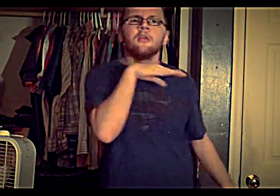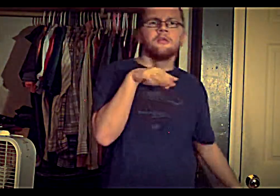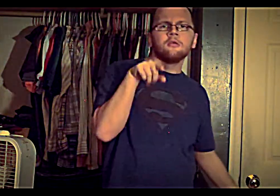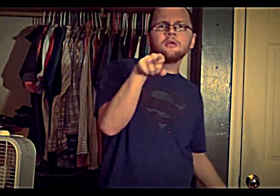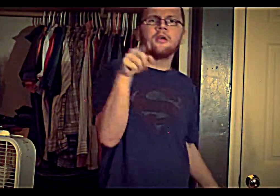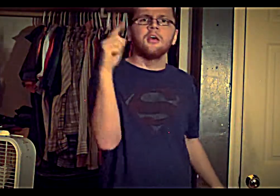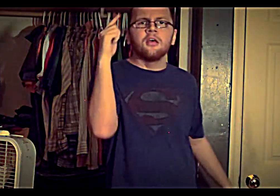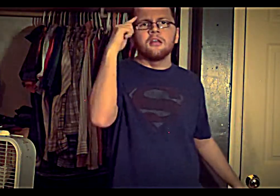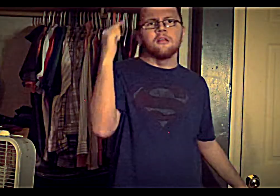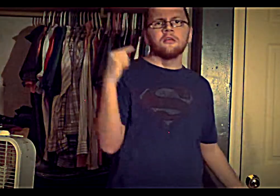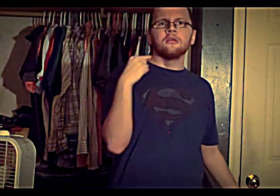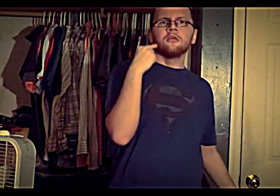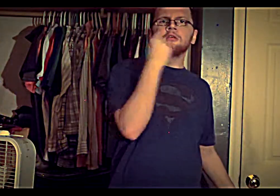bye-bye-bye. I know you lie.